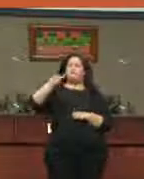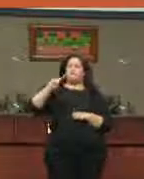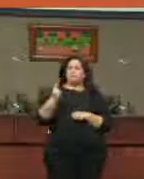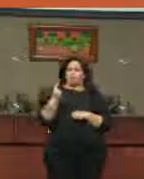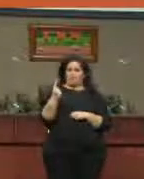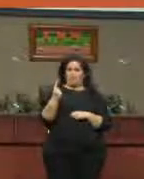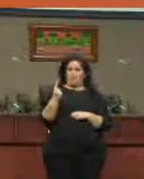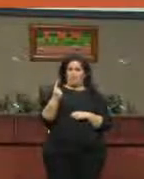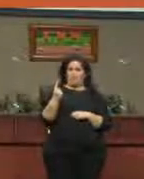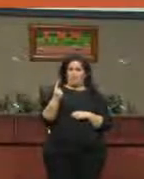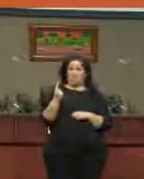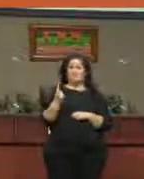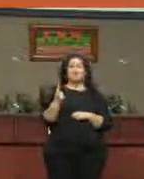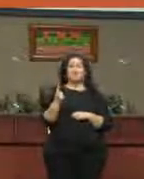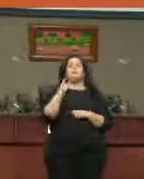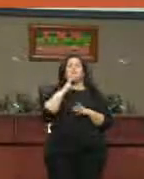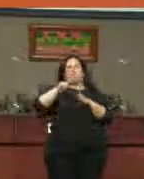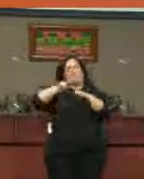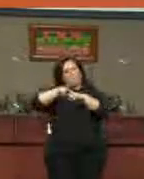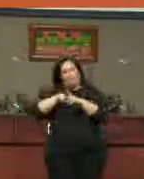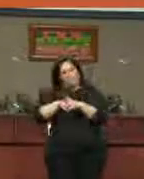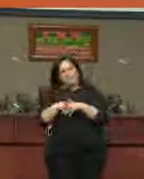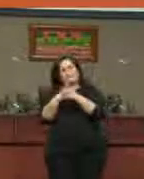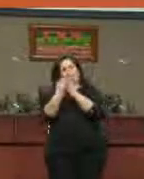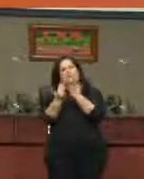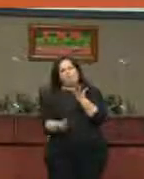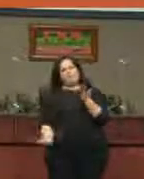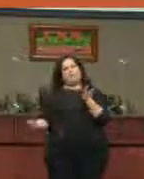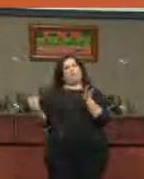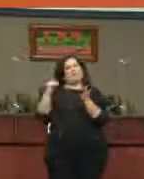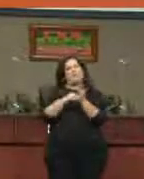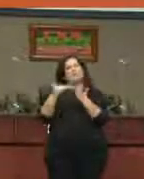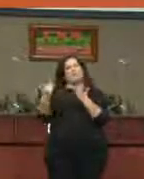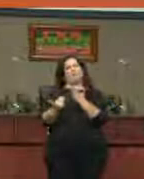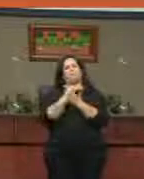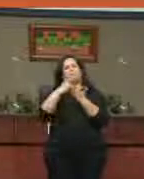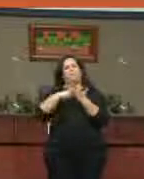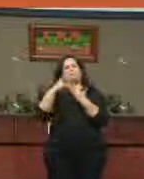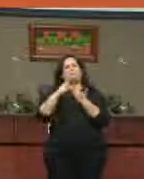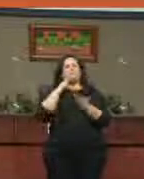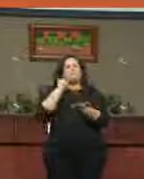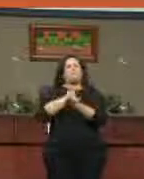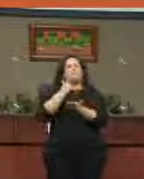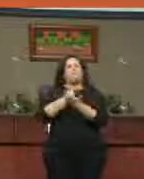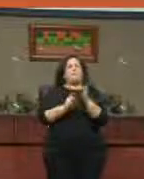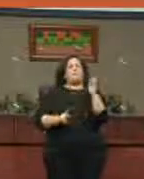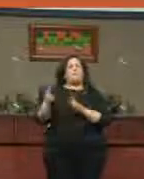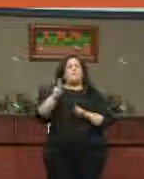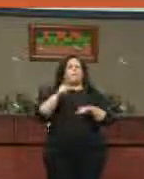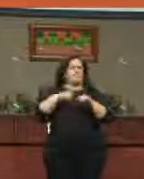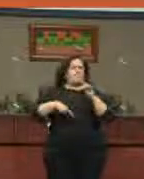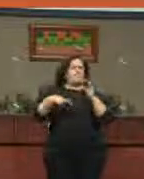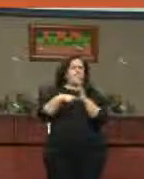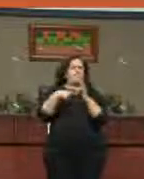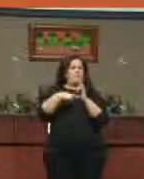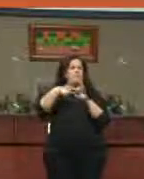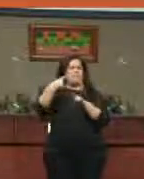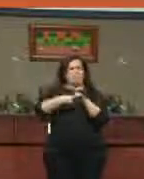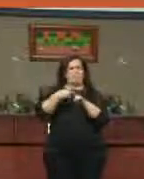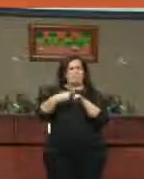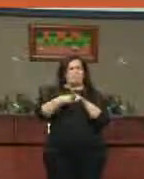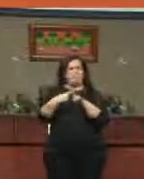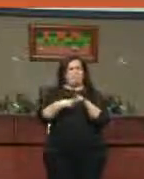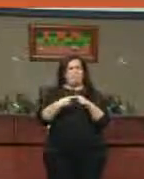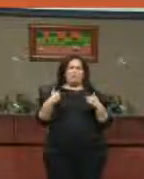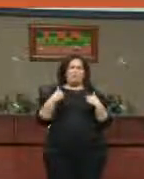1st, we will launch our new Orange County Emergency Rental Assistance Program. The new emergency rental program has more than